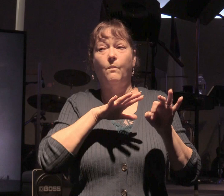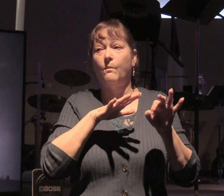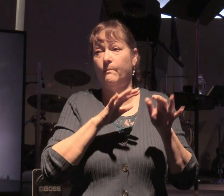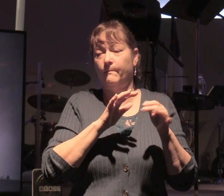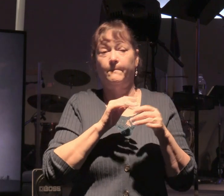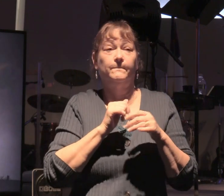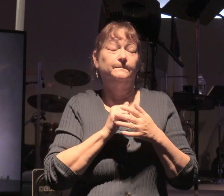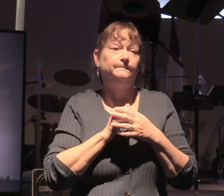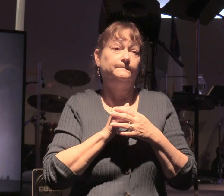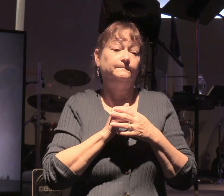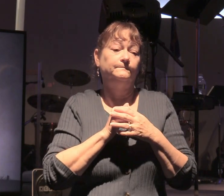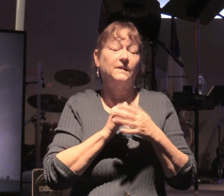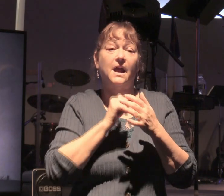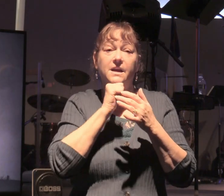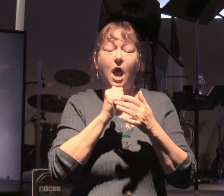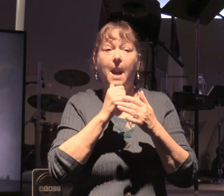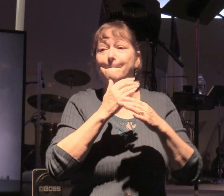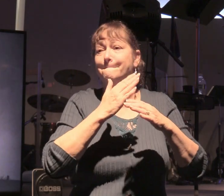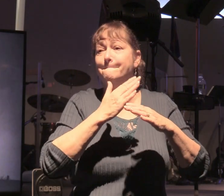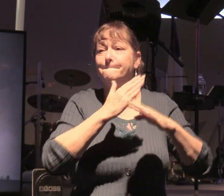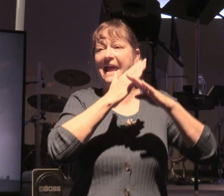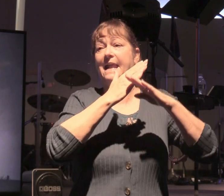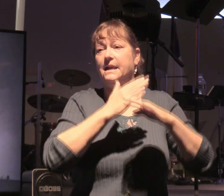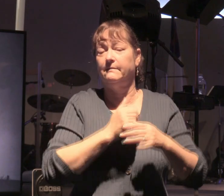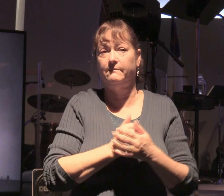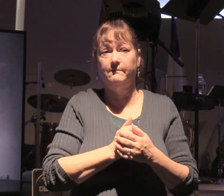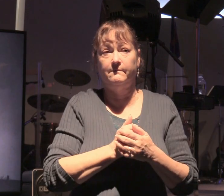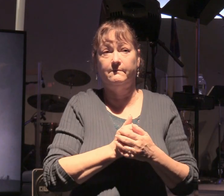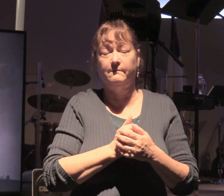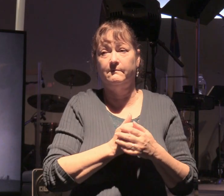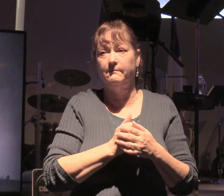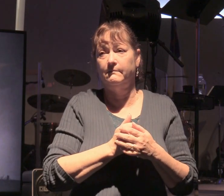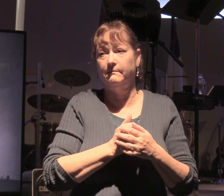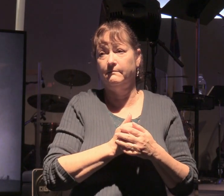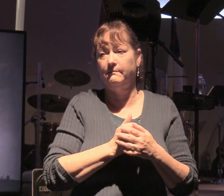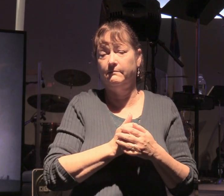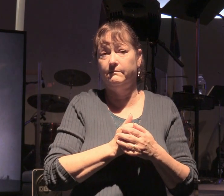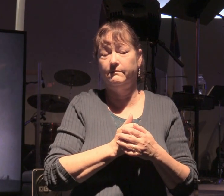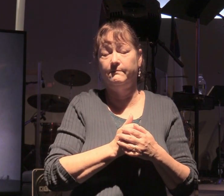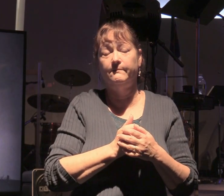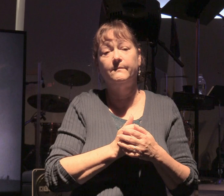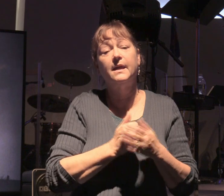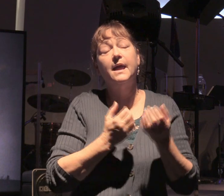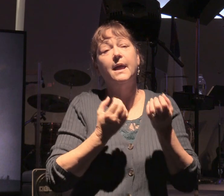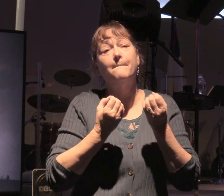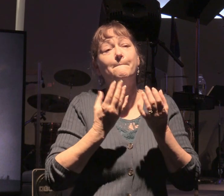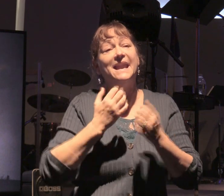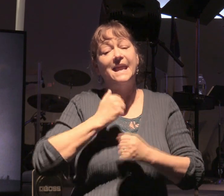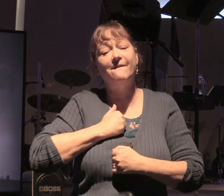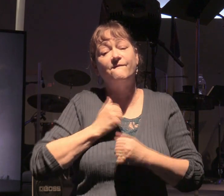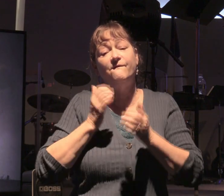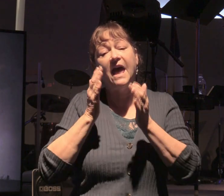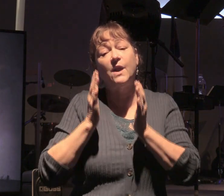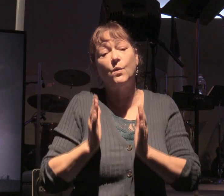exercise, not ban it. End quote. Many veterans